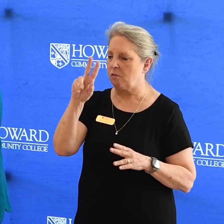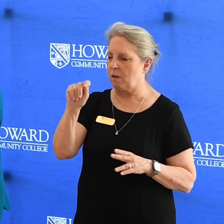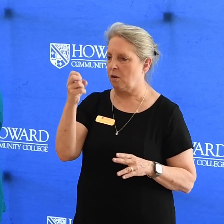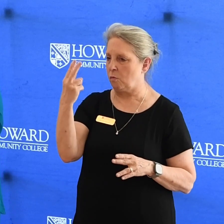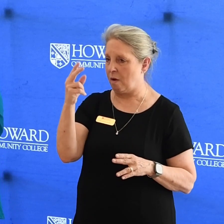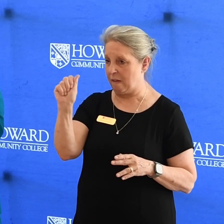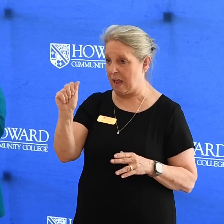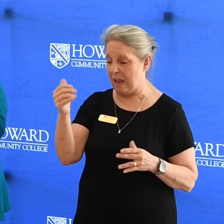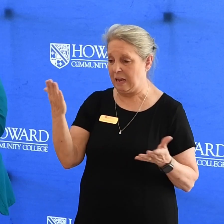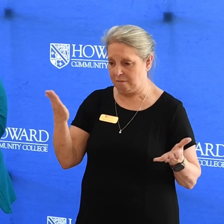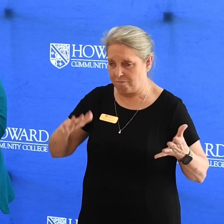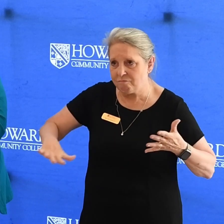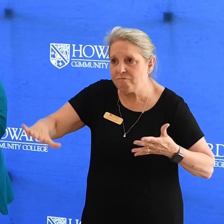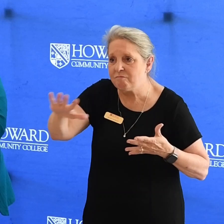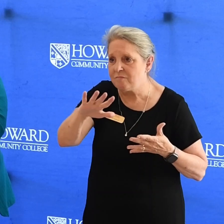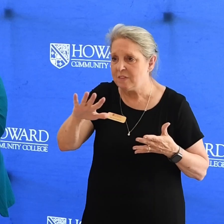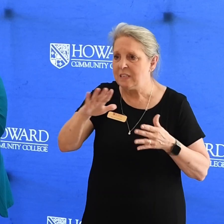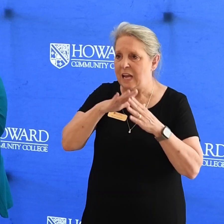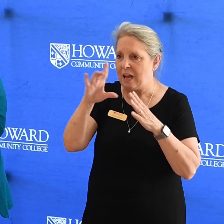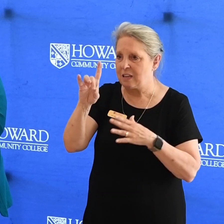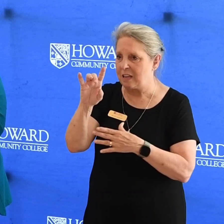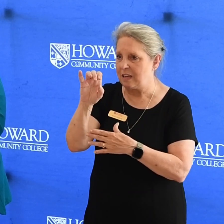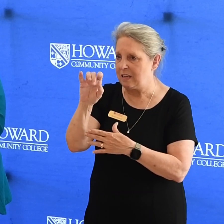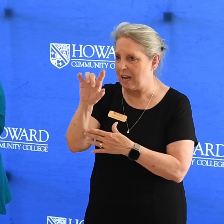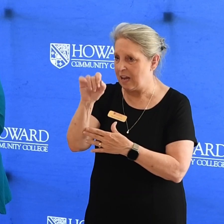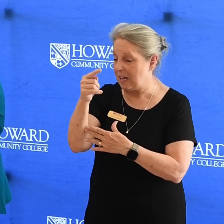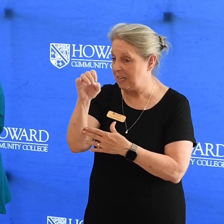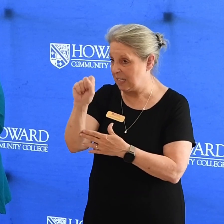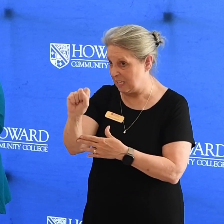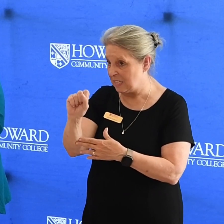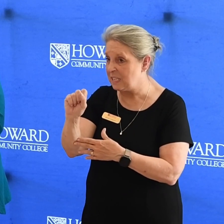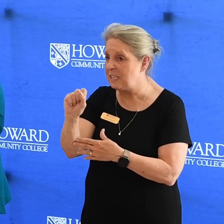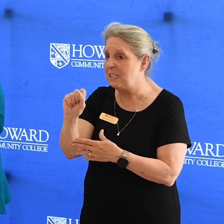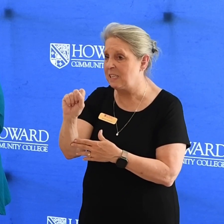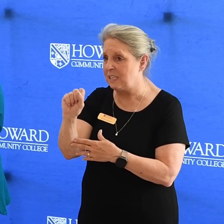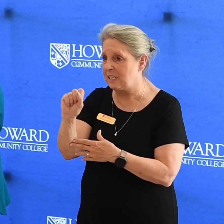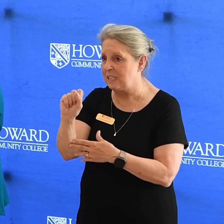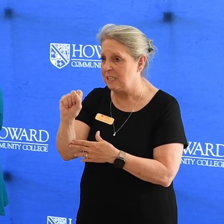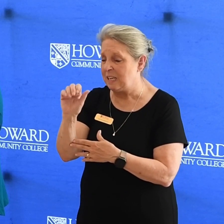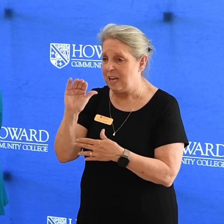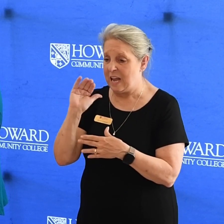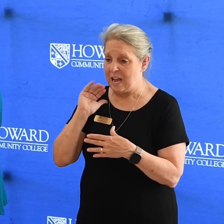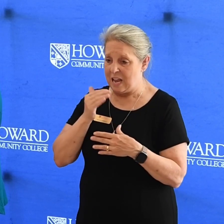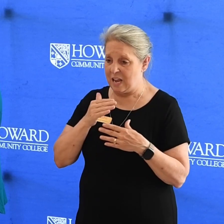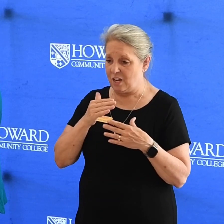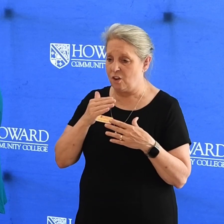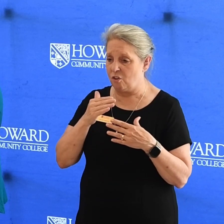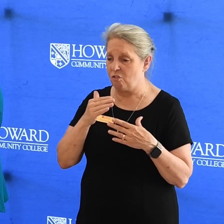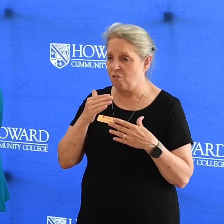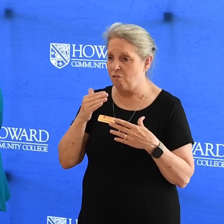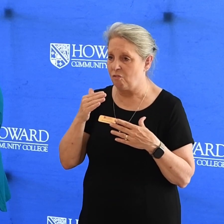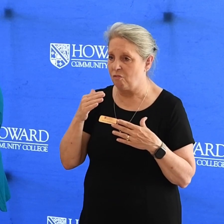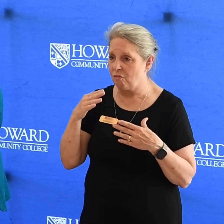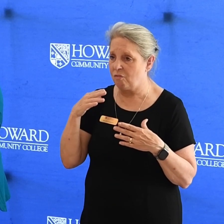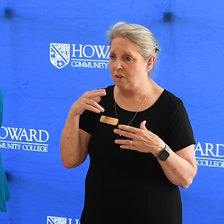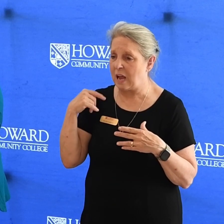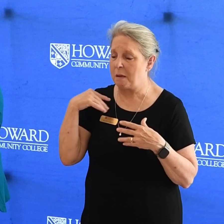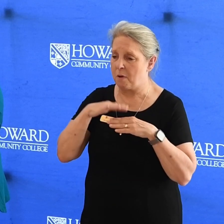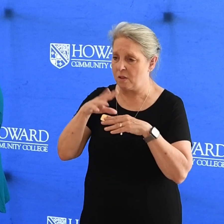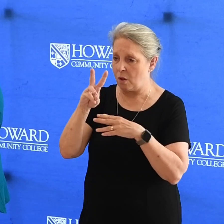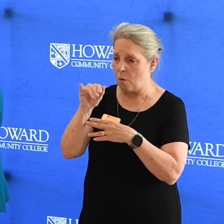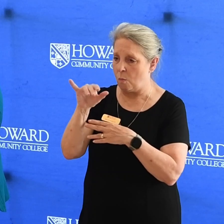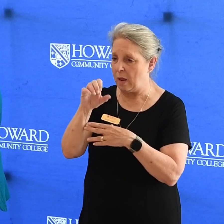where we are today, in the House of Delegates. And in the House of Delegates, I serve on the Ways and Means